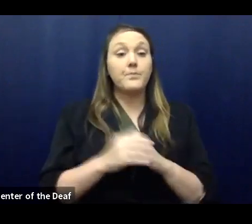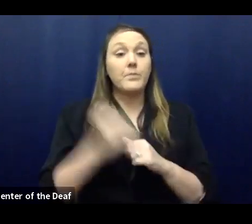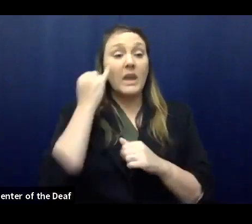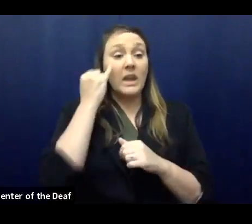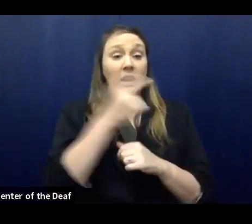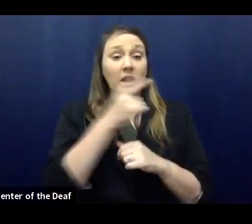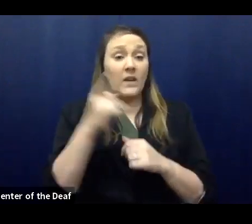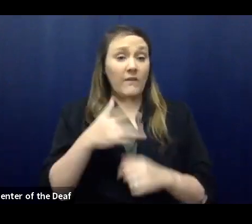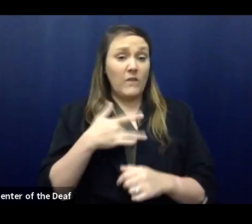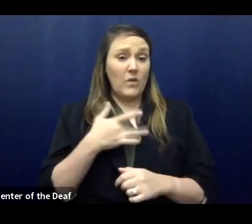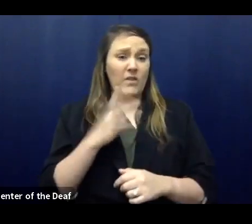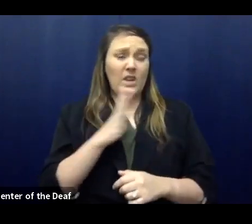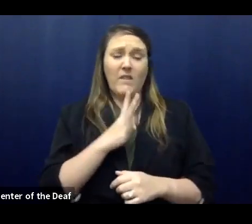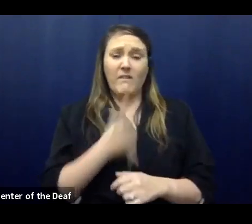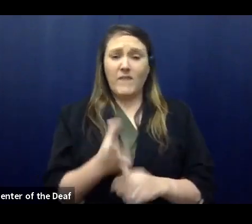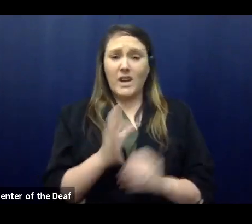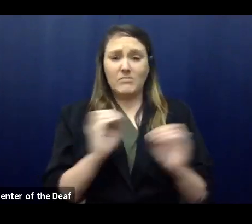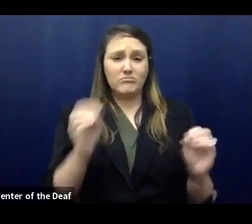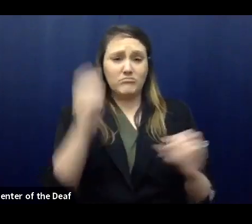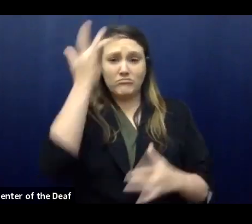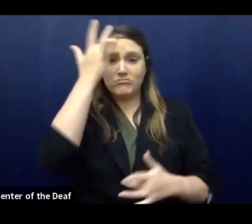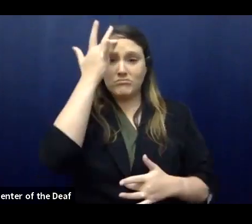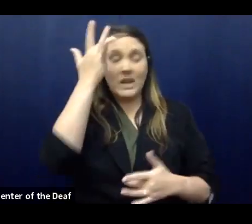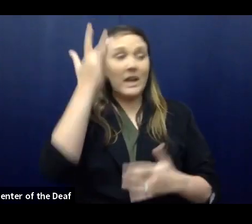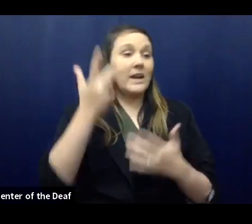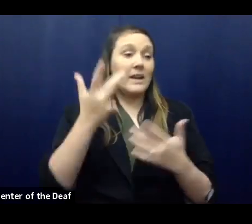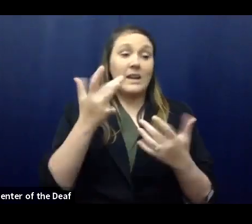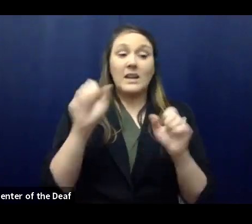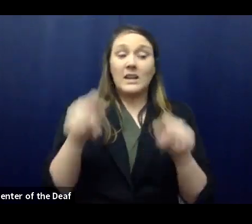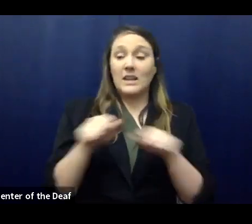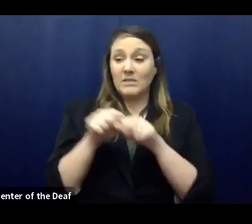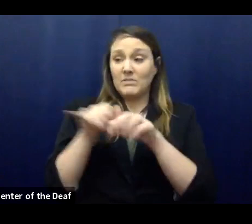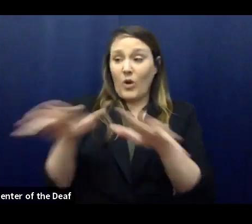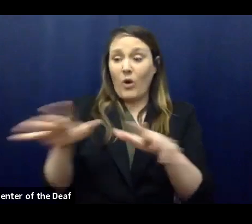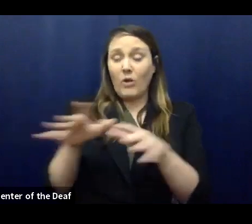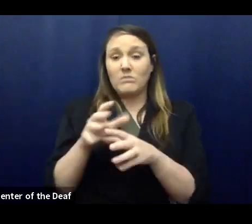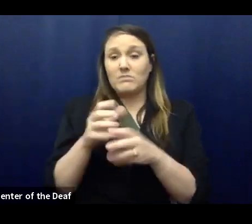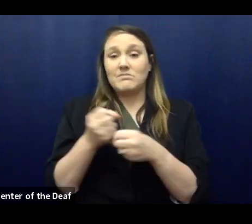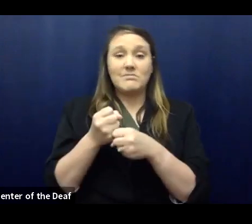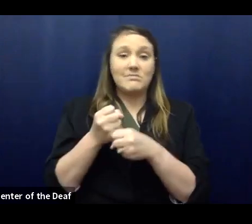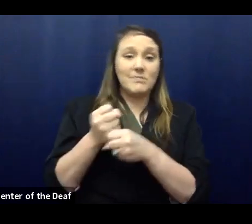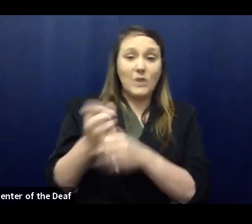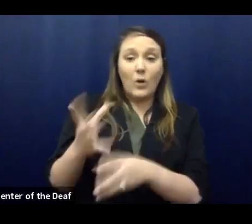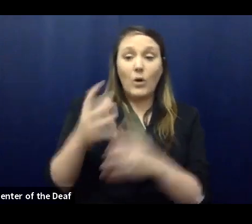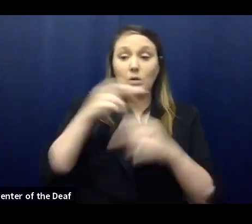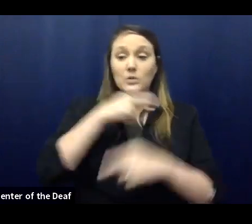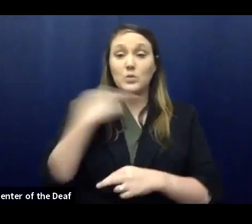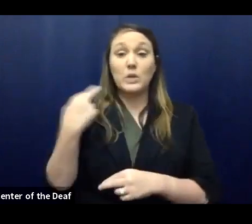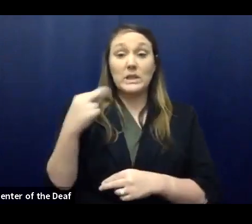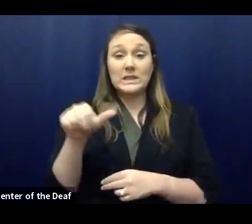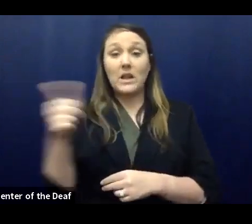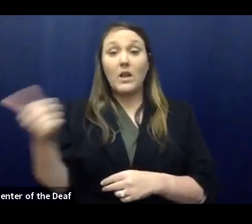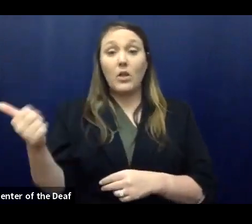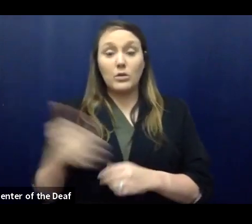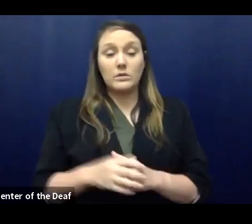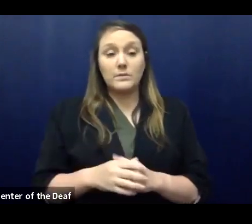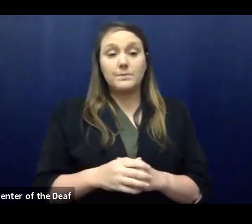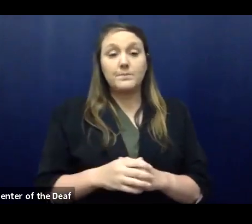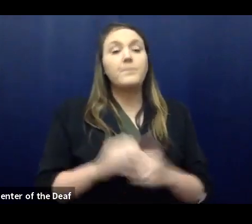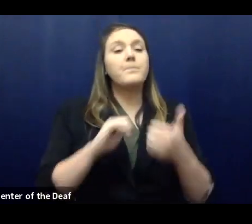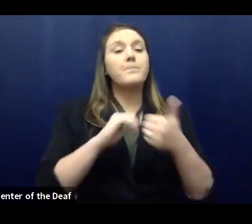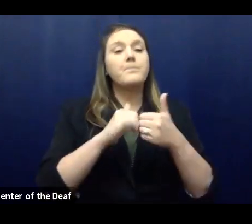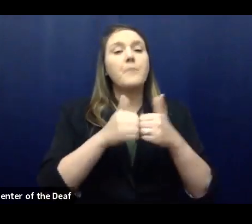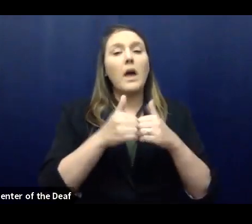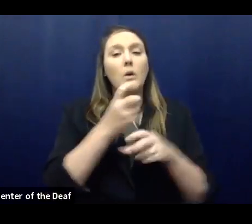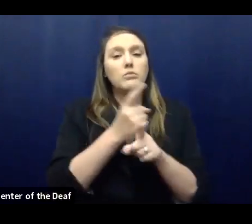fine, that doesn't mean you aren't putting others at risk. Now, I'd like to go over the proper way to wear a mask. I know this sounds